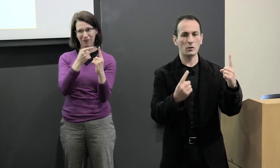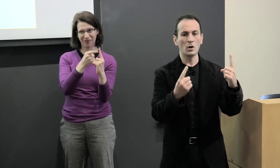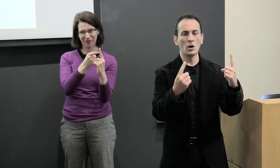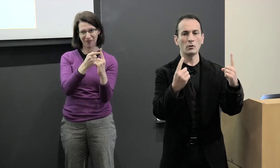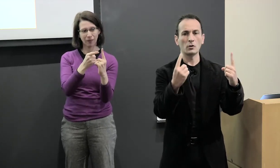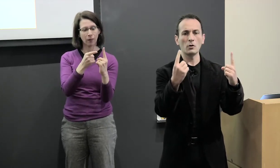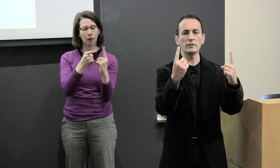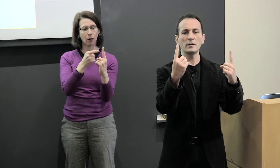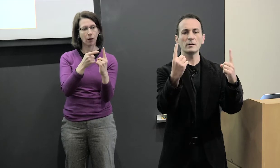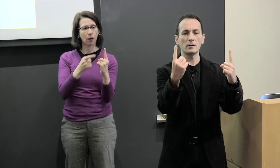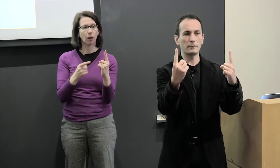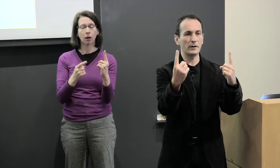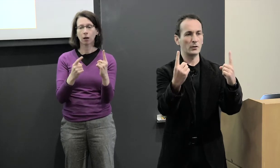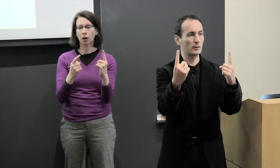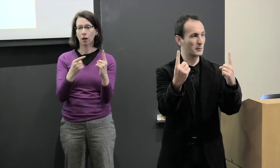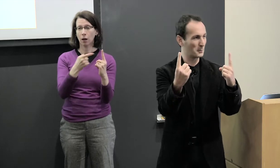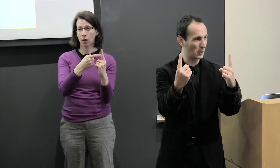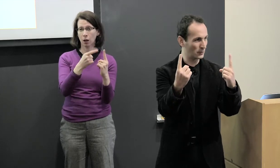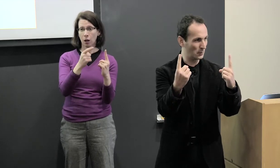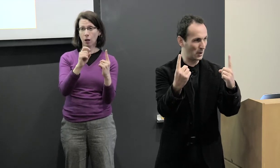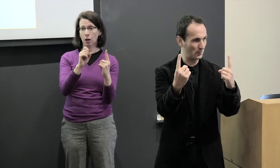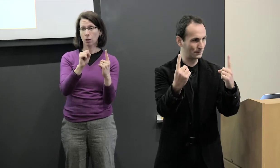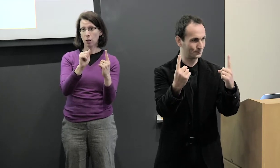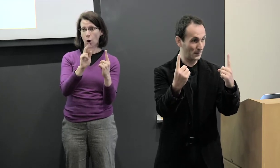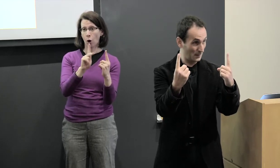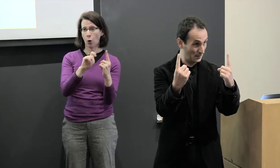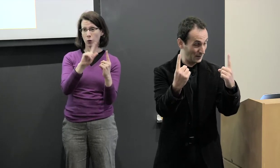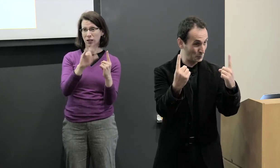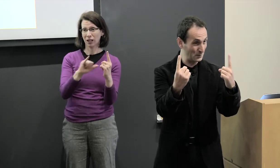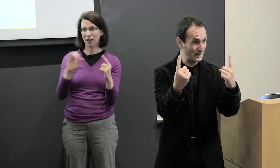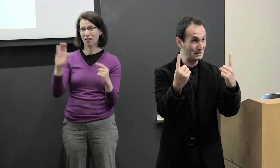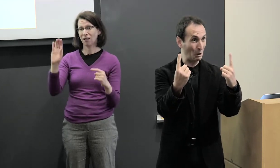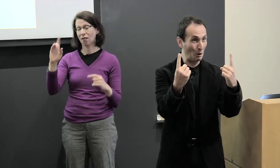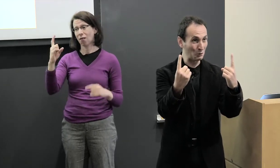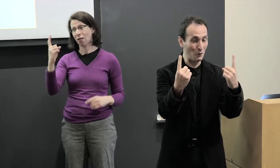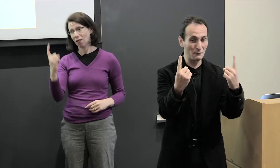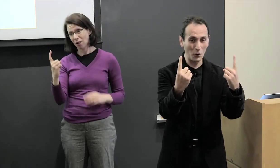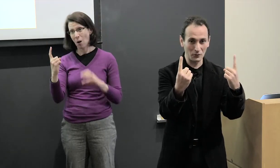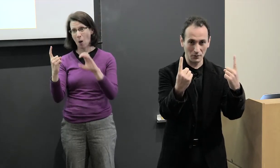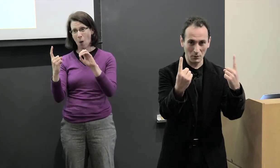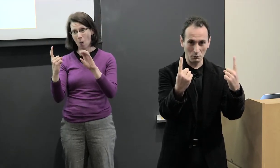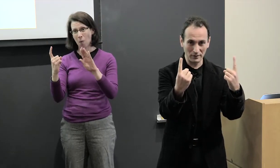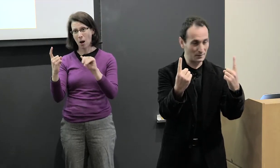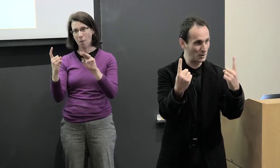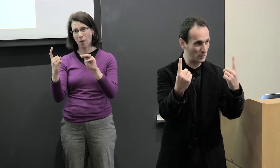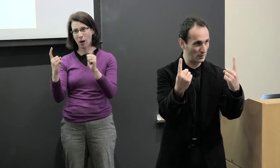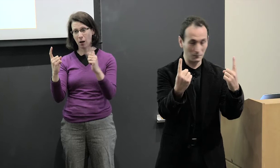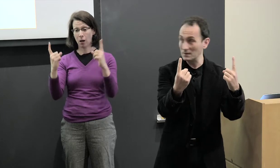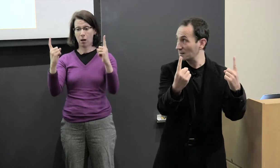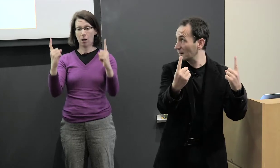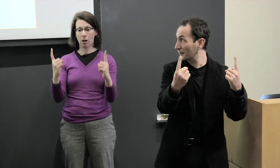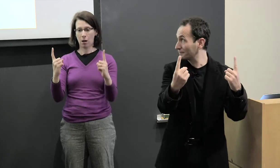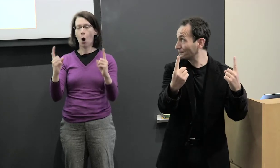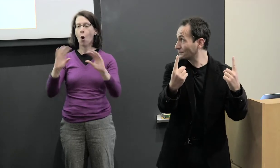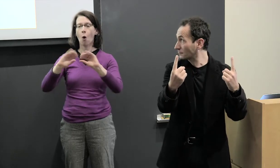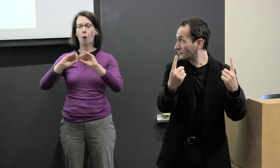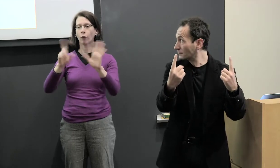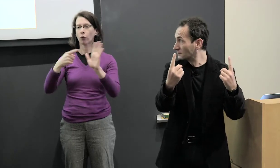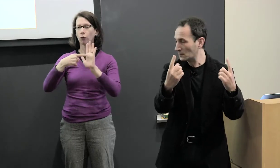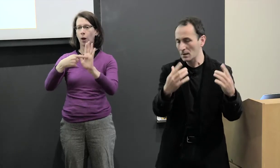person Sarkozy and a finger for the person Obama. These will be our overt representations of indices.